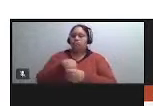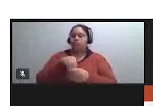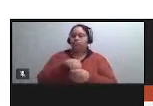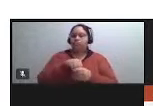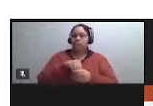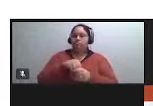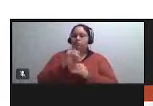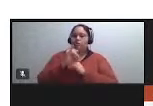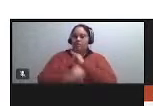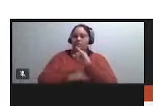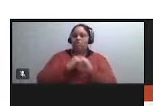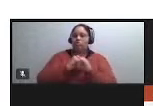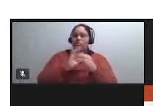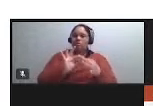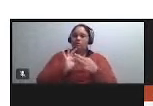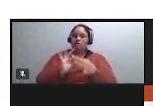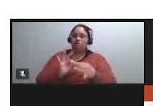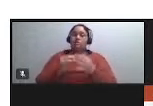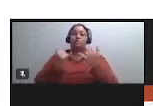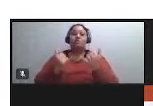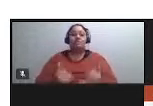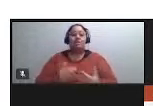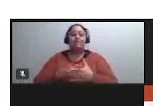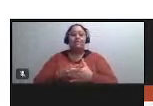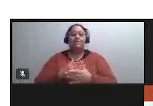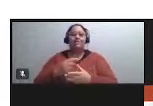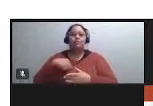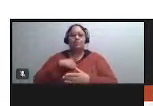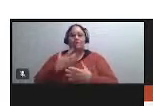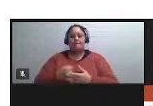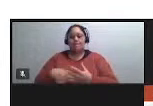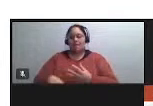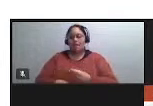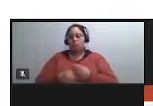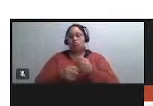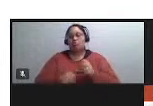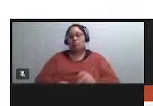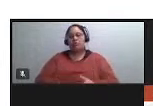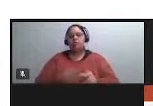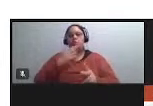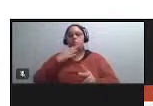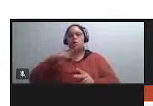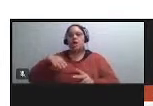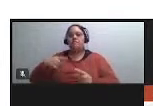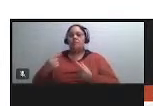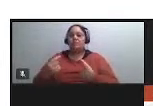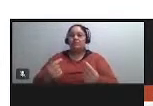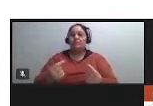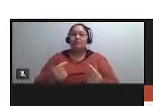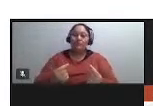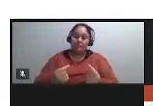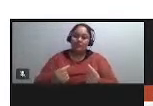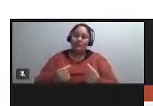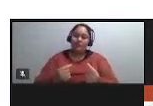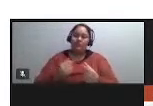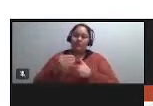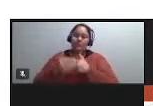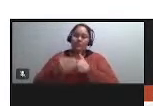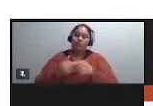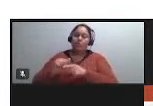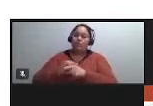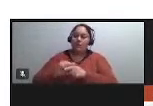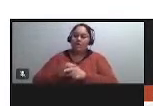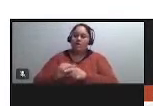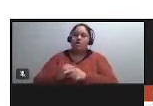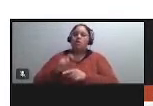participation in international engagements. Now, because we had that extra opportunity, those who had not yet gone through the protocol